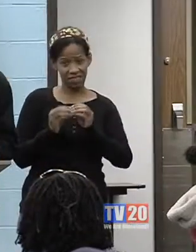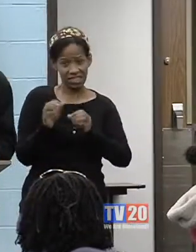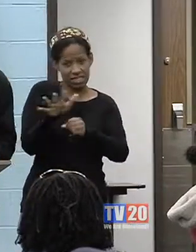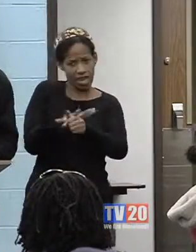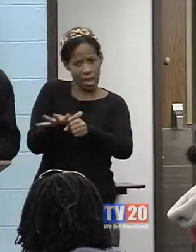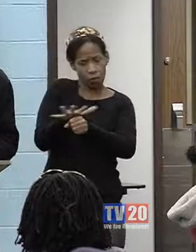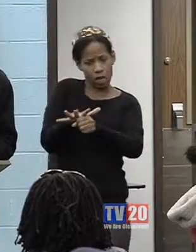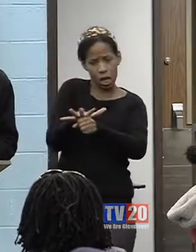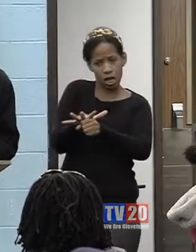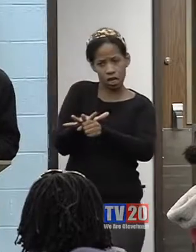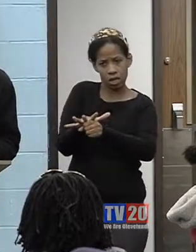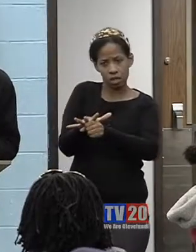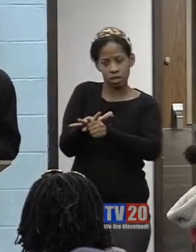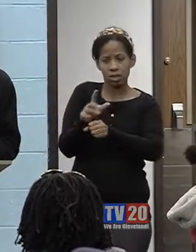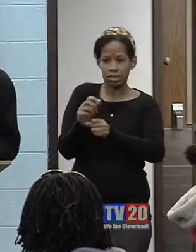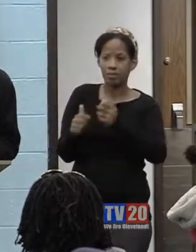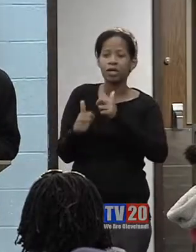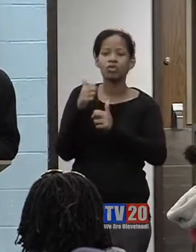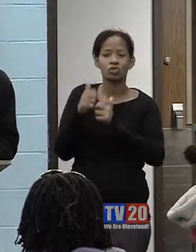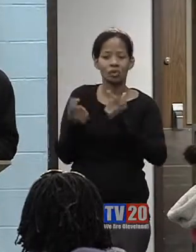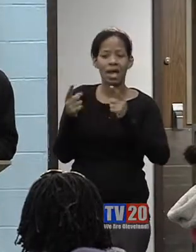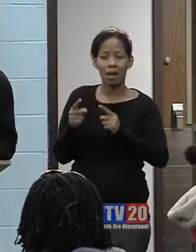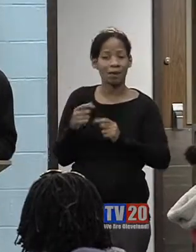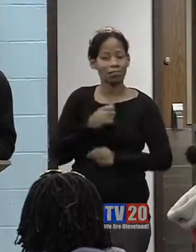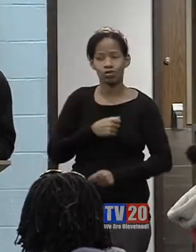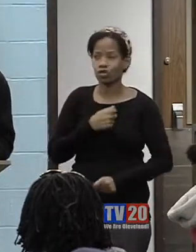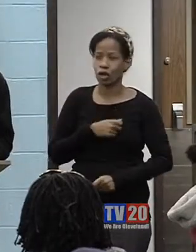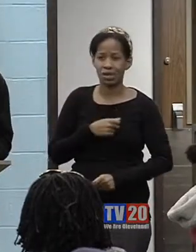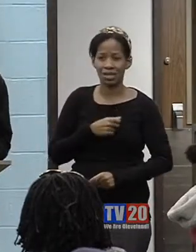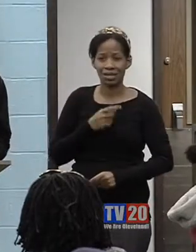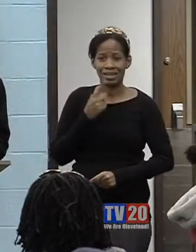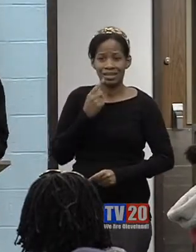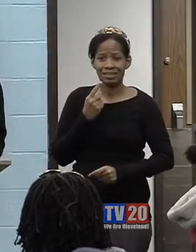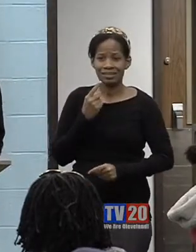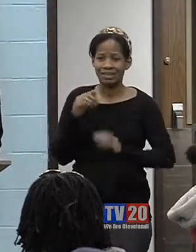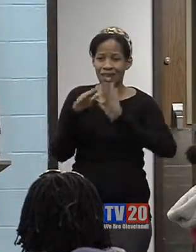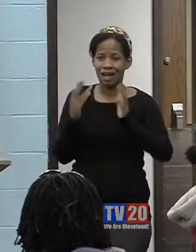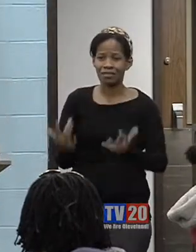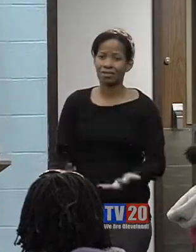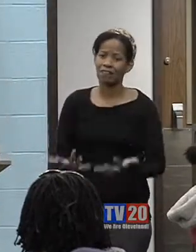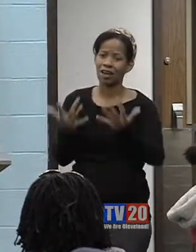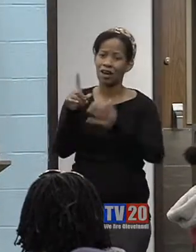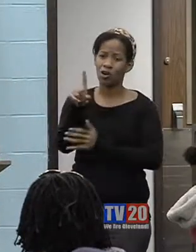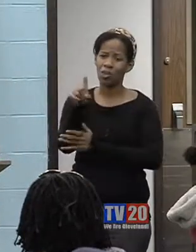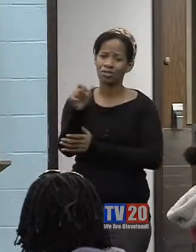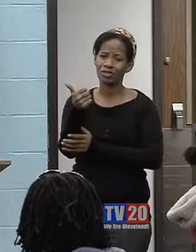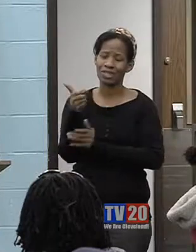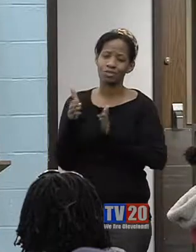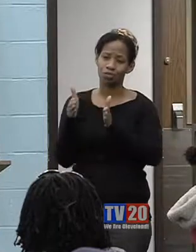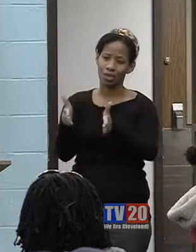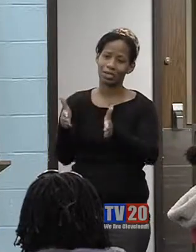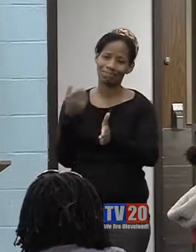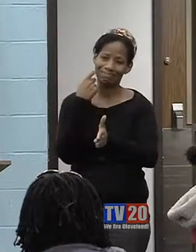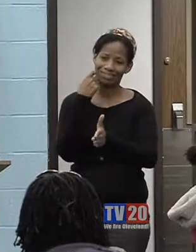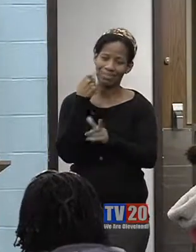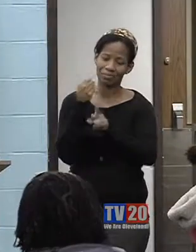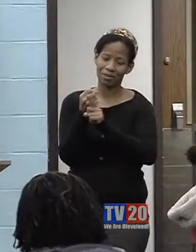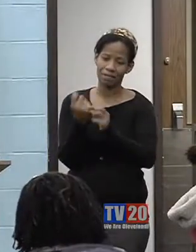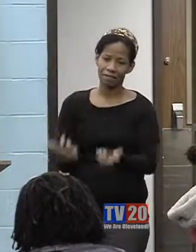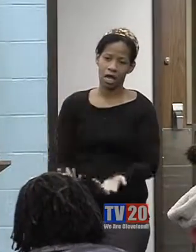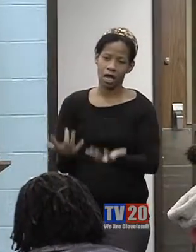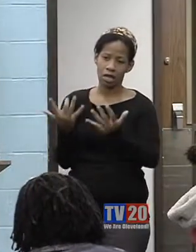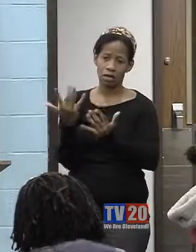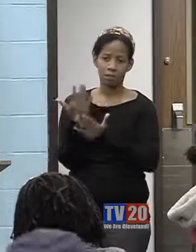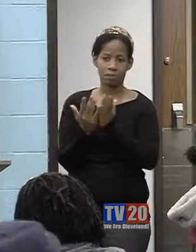doing some ward issues. You know, I had a house fire to deal with on 110th Street. So we had no